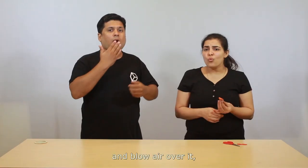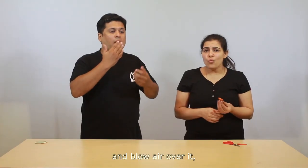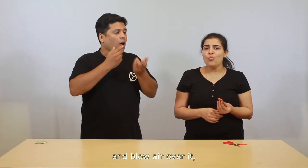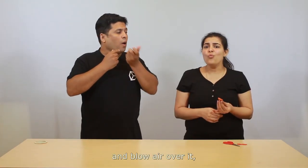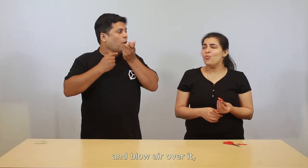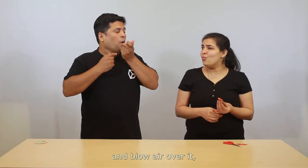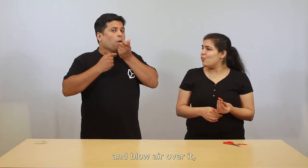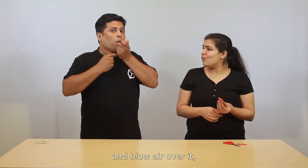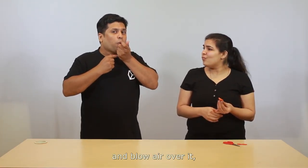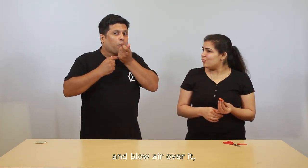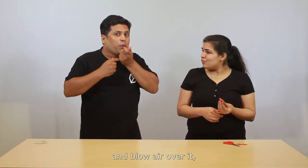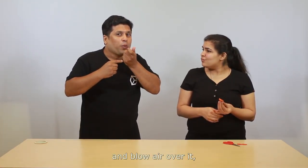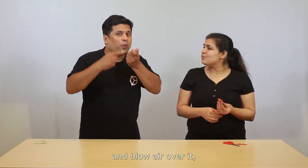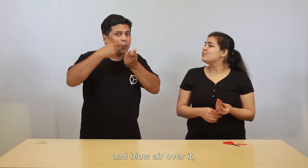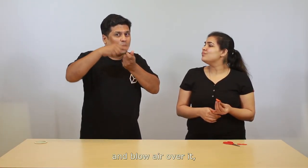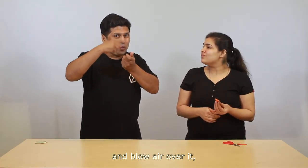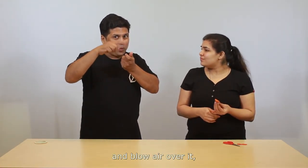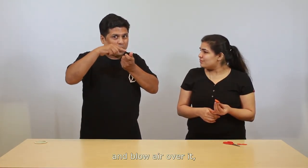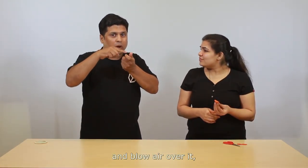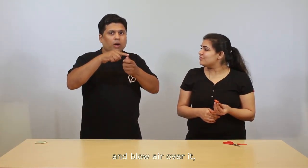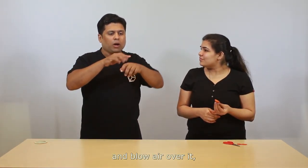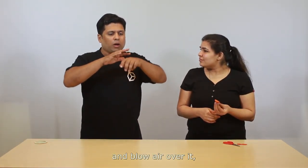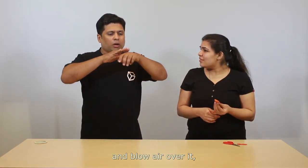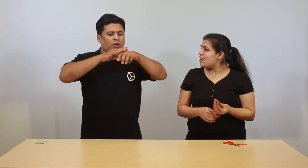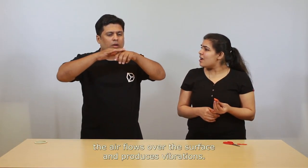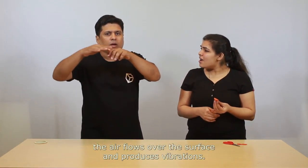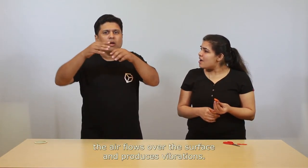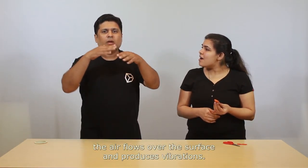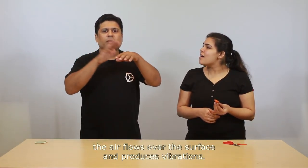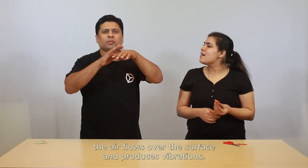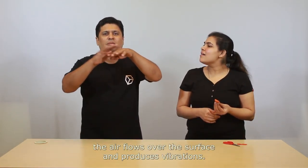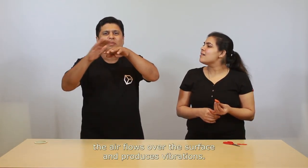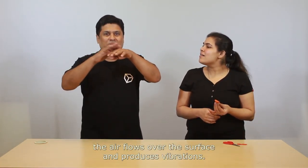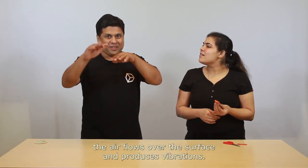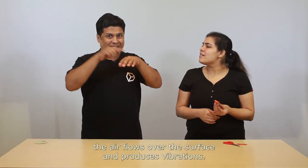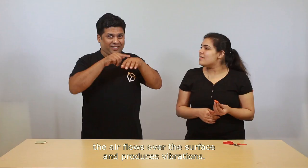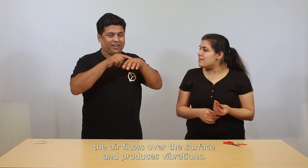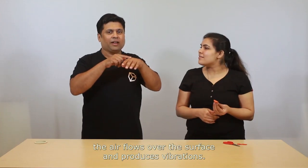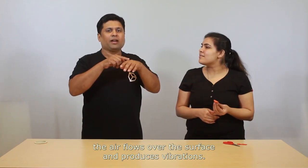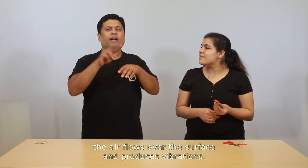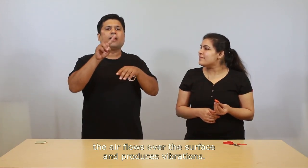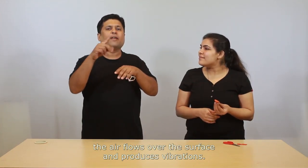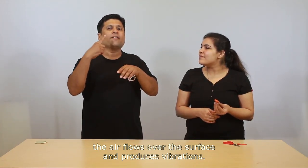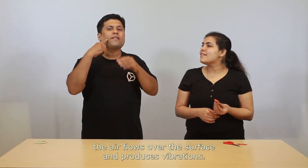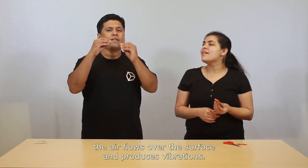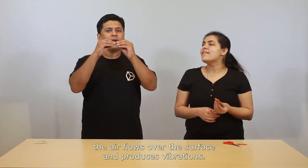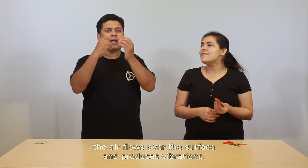And blow air over it The air flows over the surface and produces vibrations